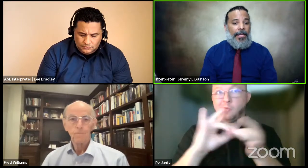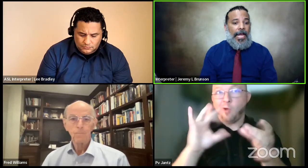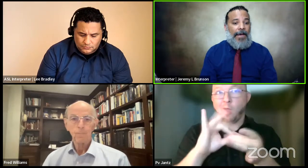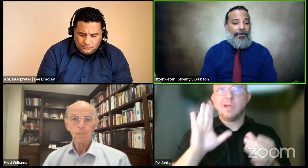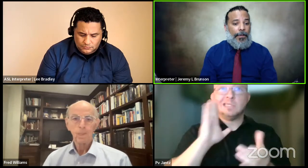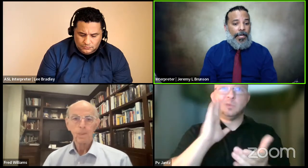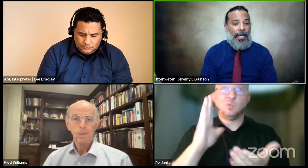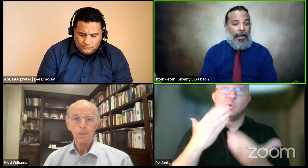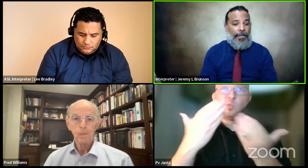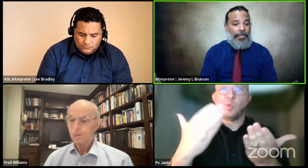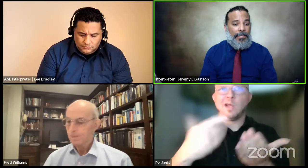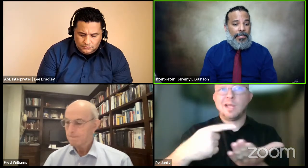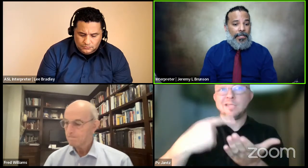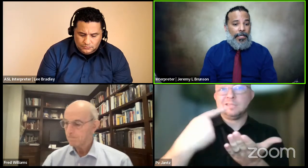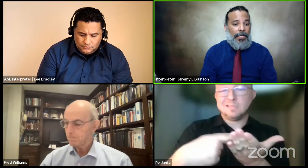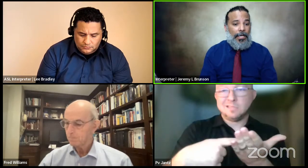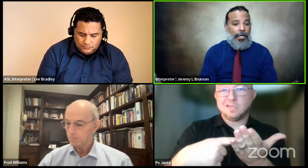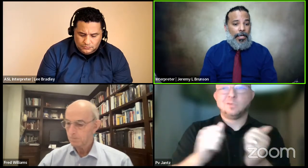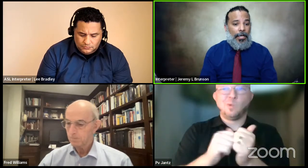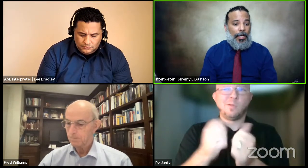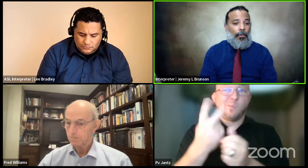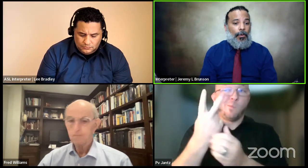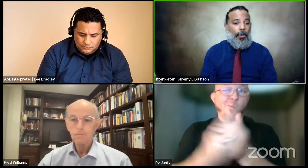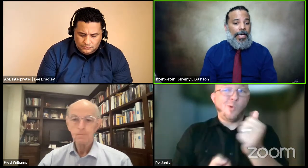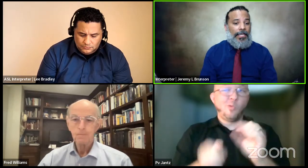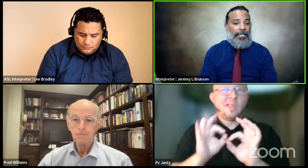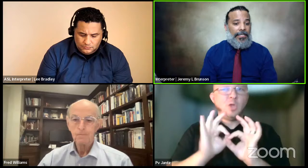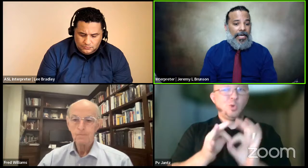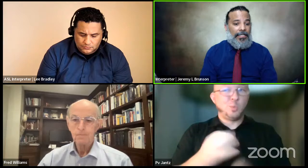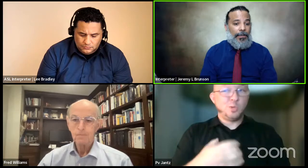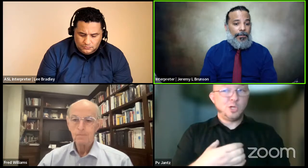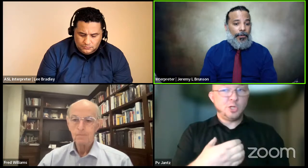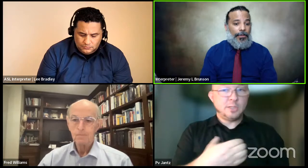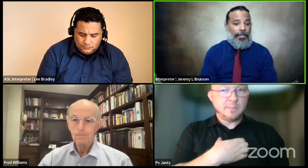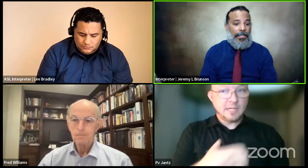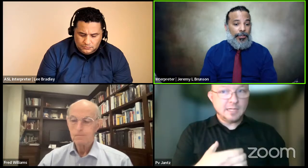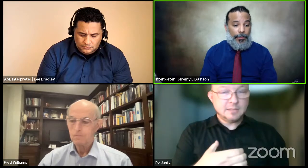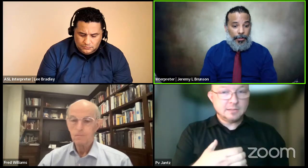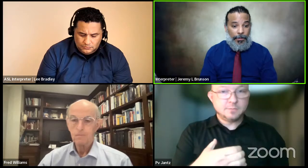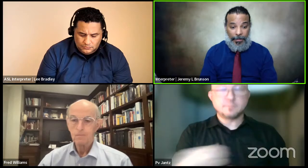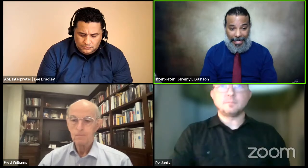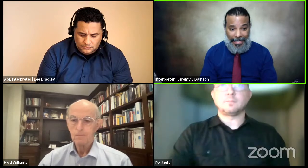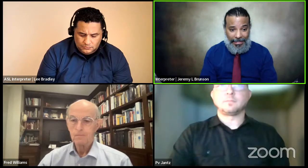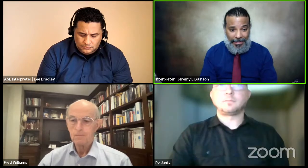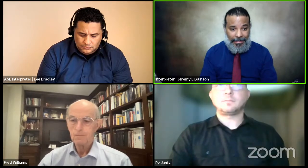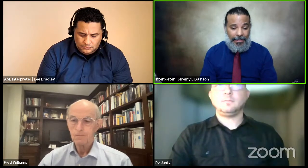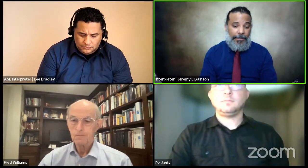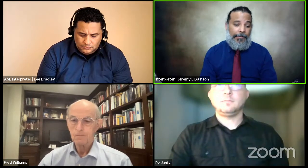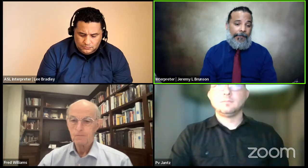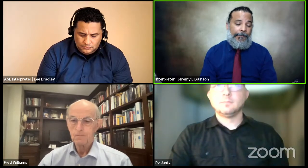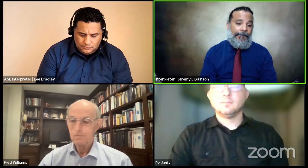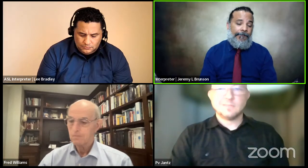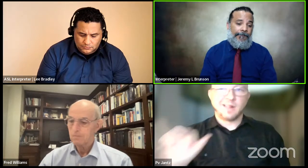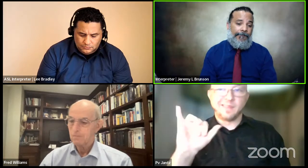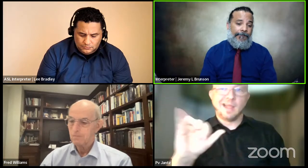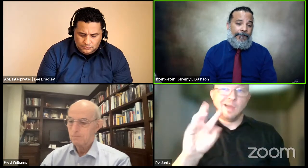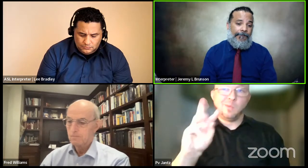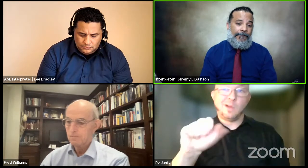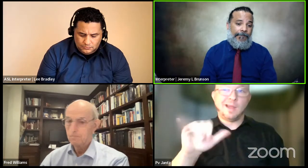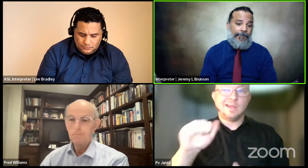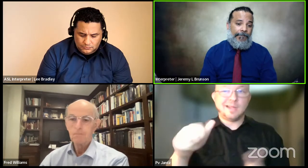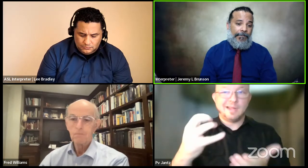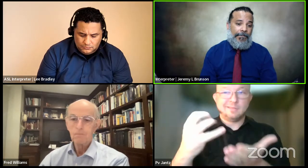And then after public comments, we'll go ahead and discuss both the interpreter complaints.